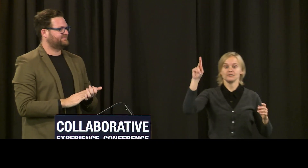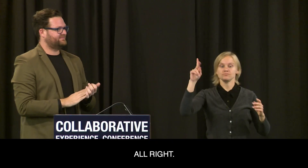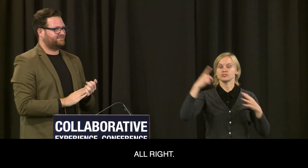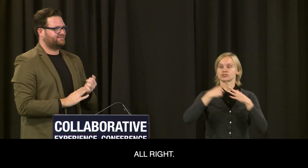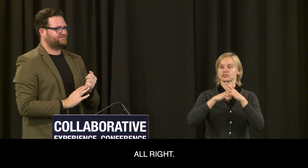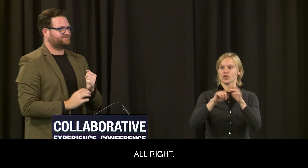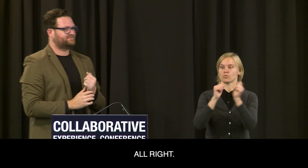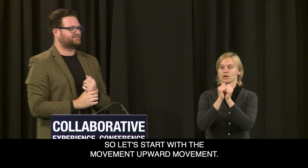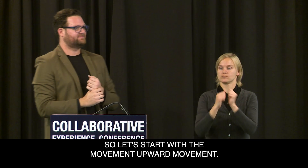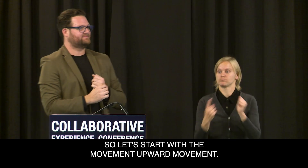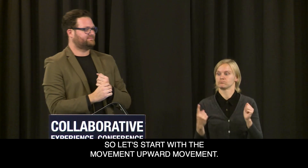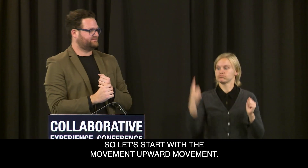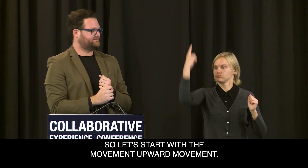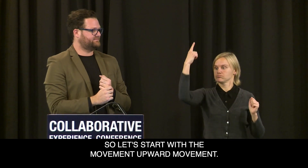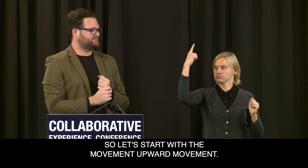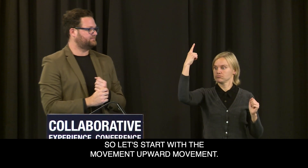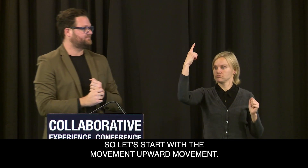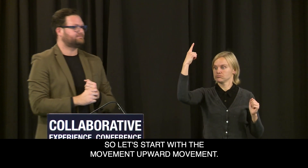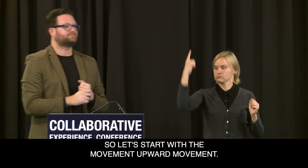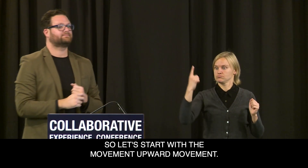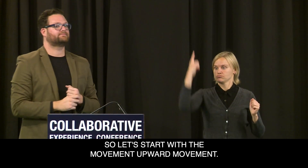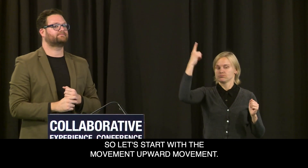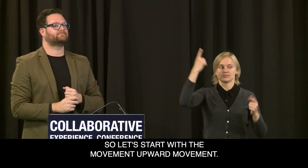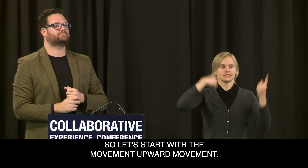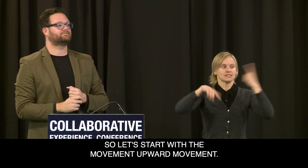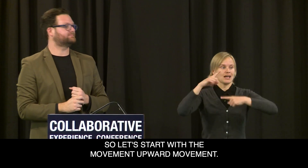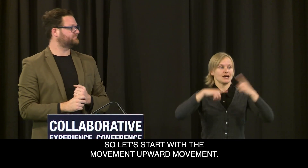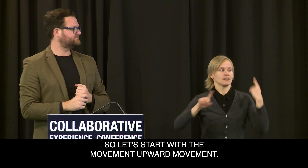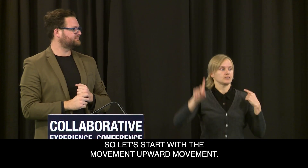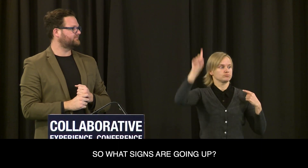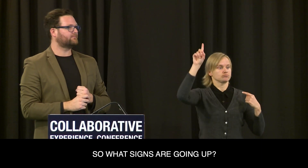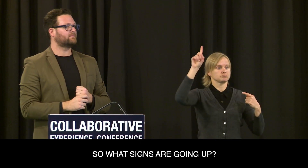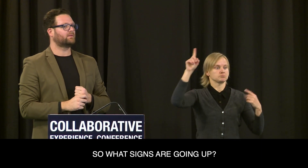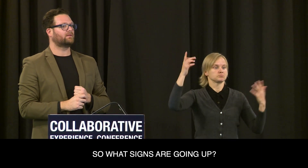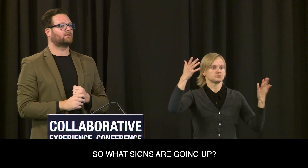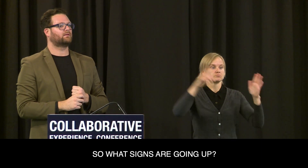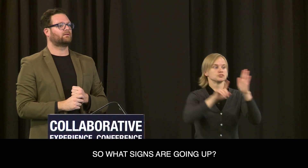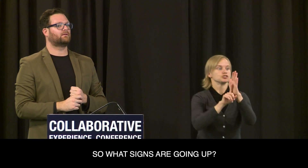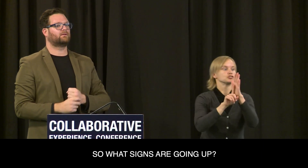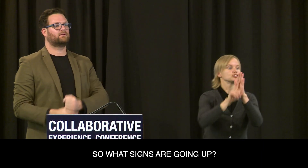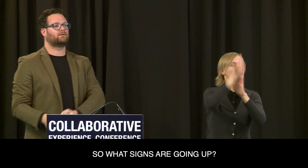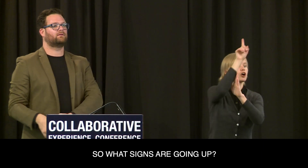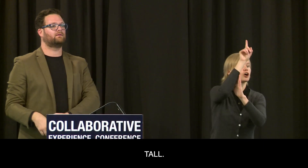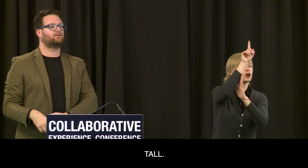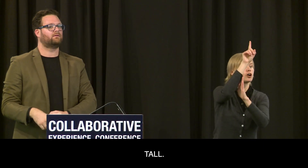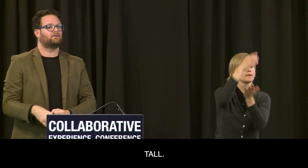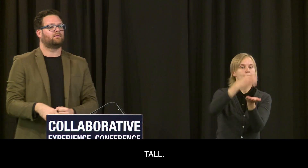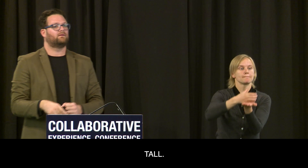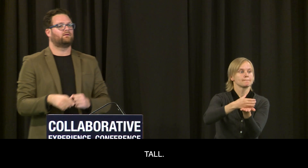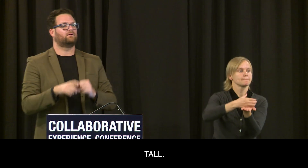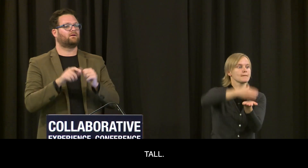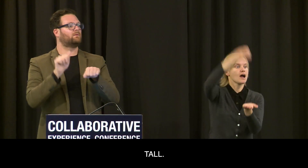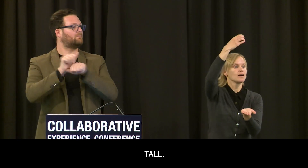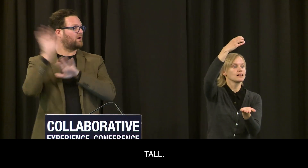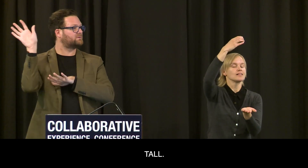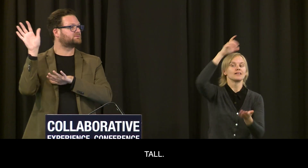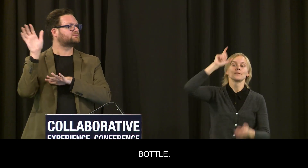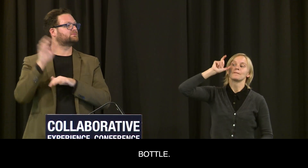All right, so let's start with the upward movement. So what signs are going up? Tall,